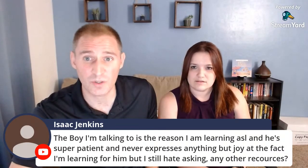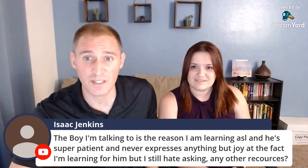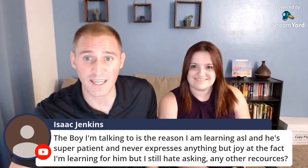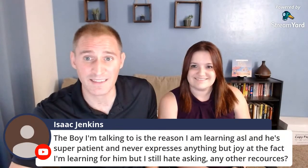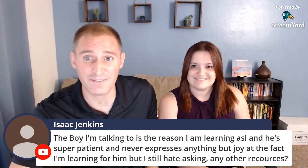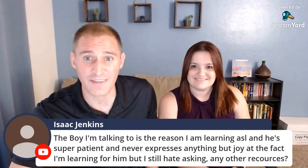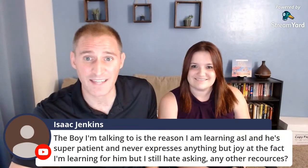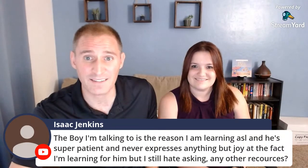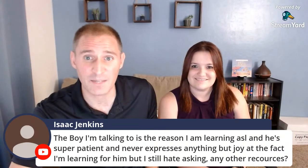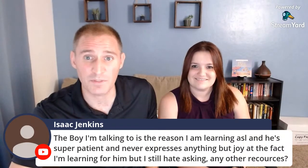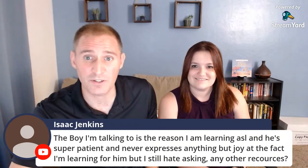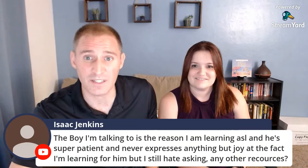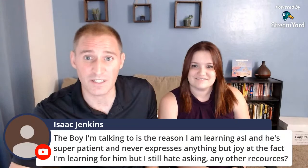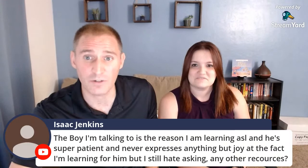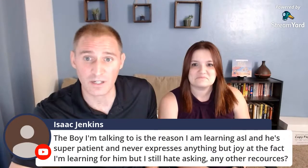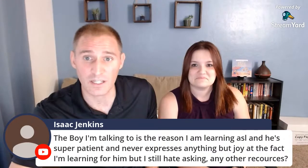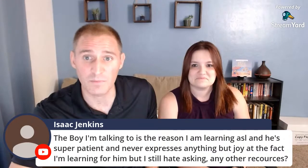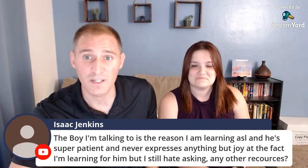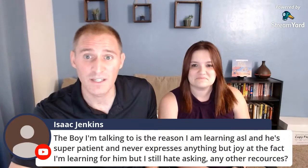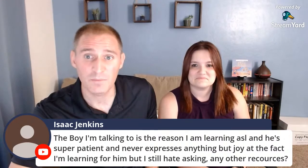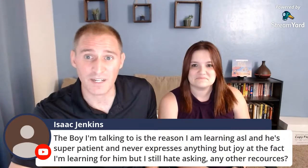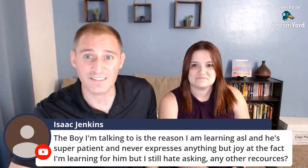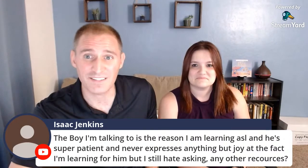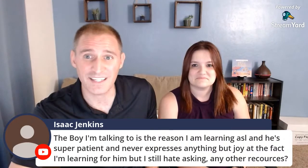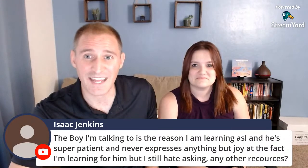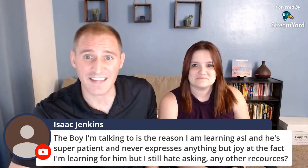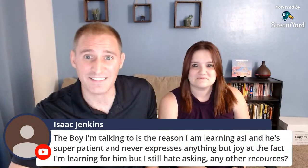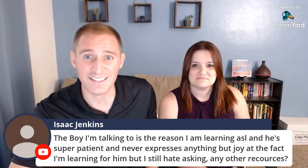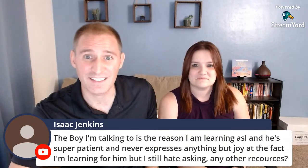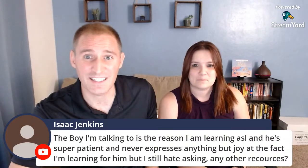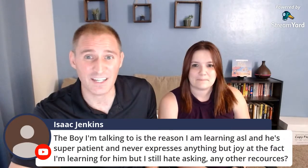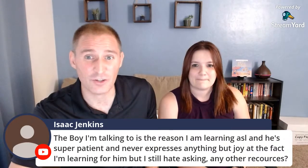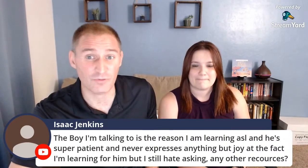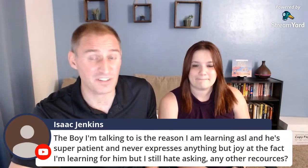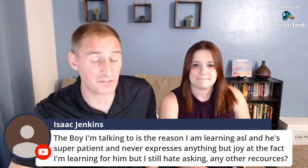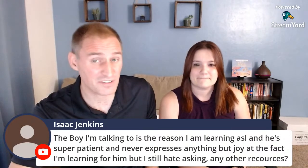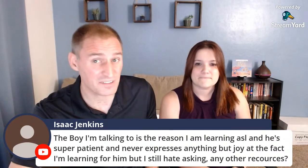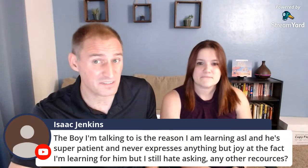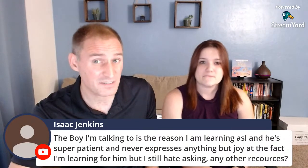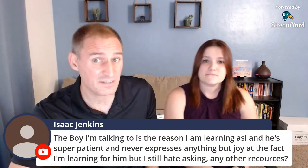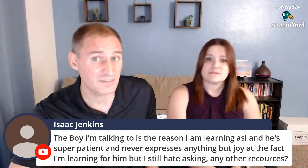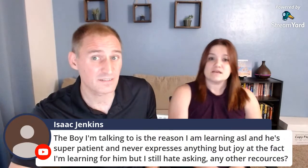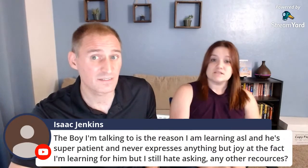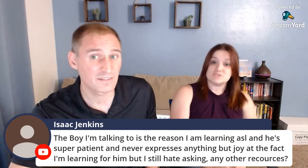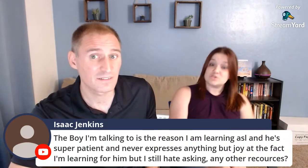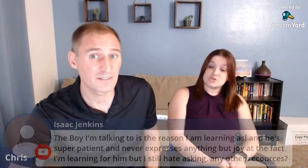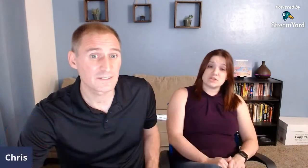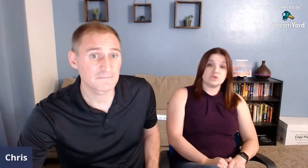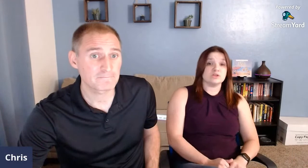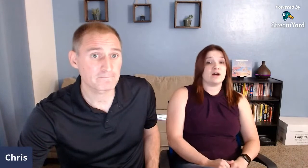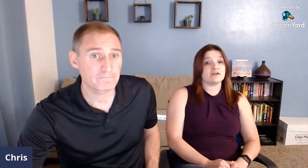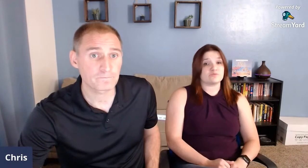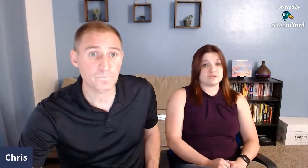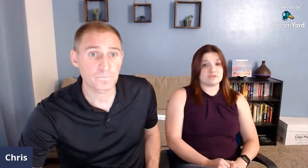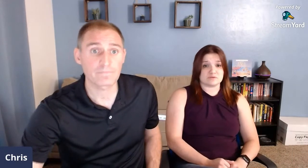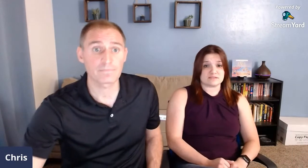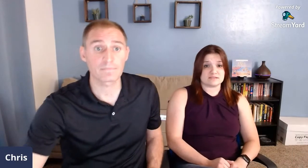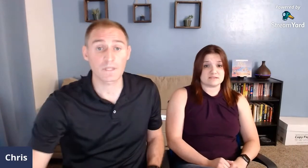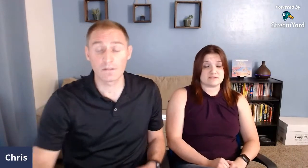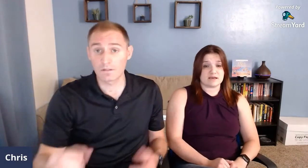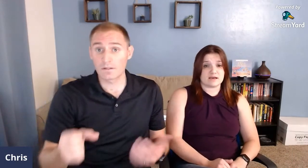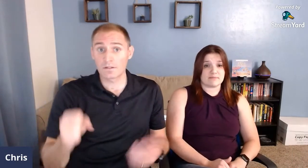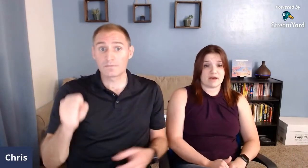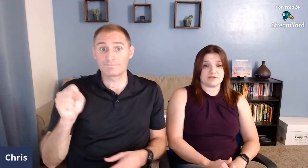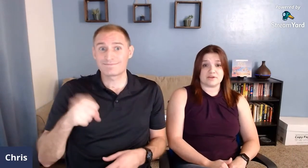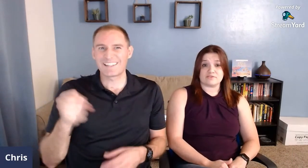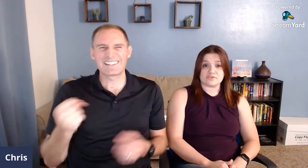but joy at the fact I'm learning for him, but I still hate asking. Any other resources? So there's a lot of